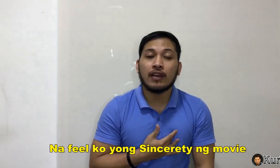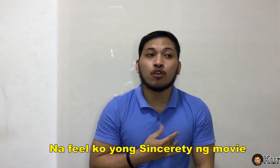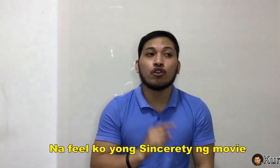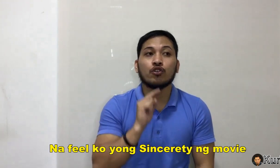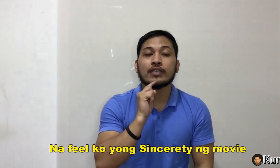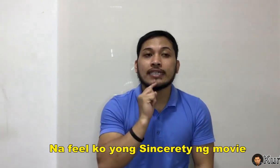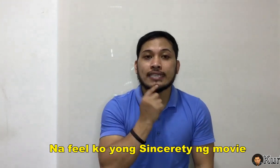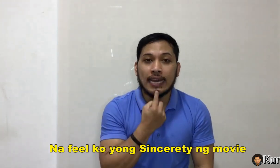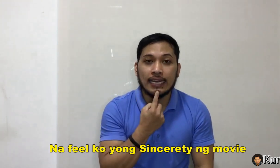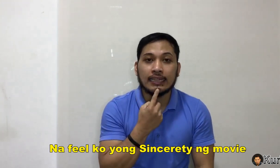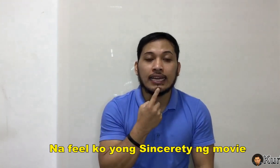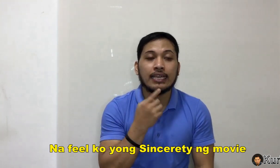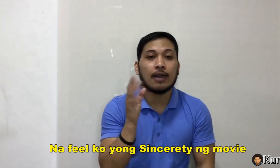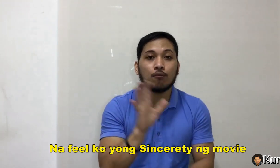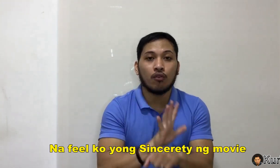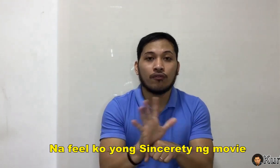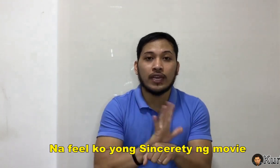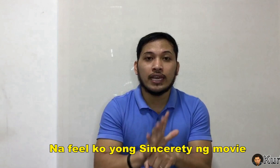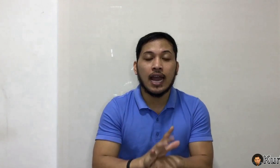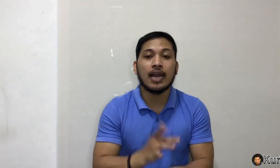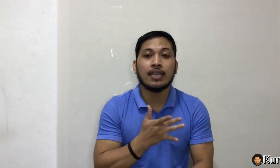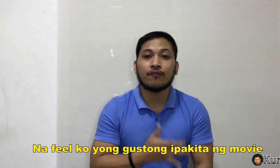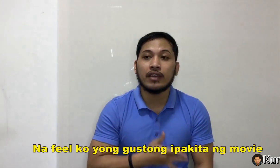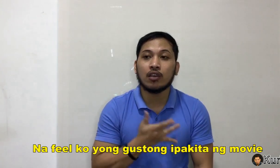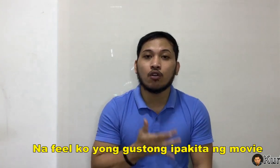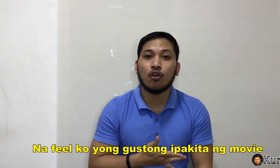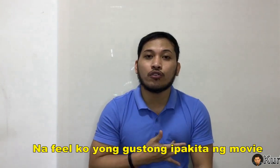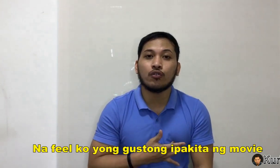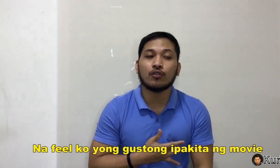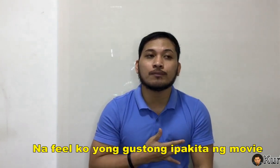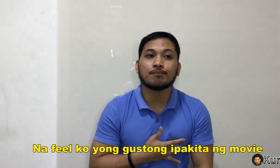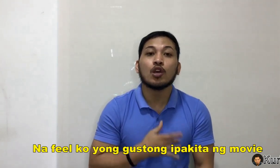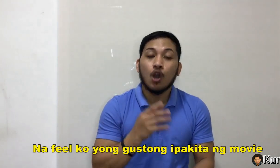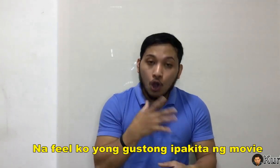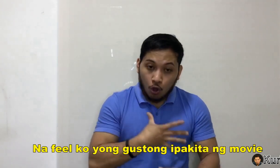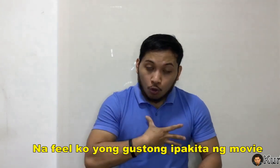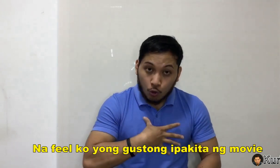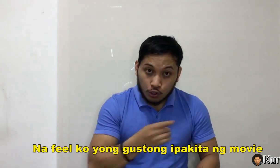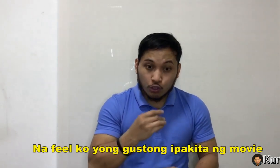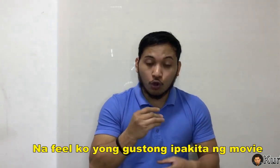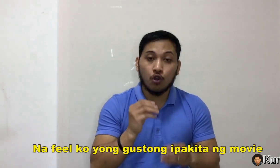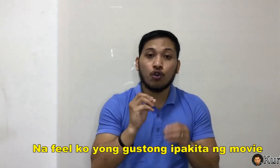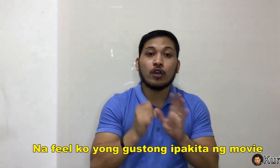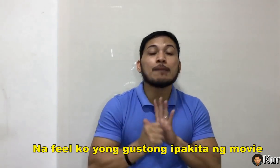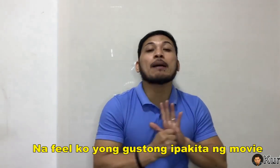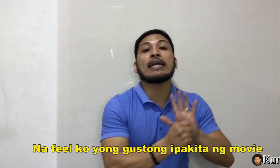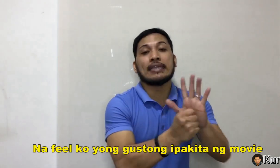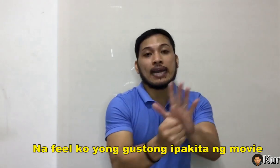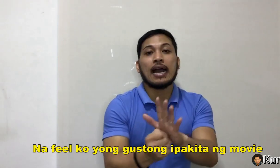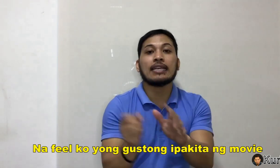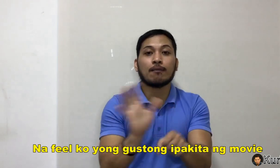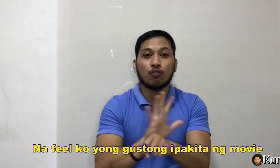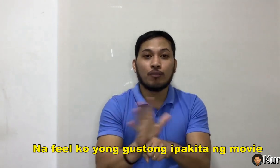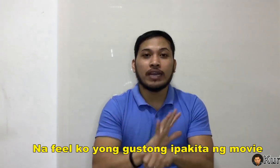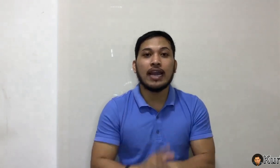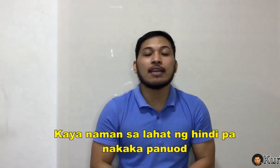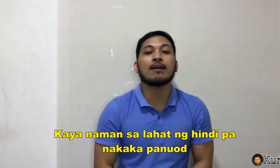na feel ko yung sincerity ng movie, na feel ko yung gustong ipakita ng movie. Kaya naman